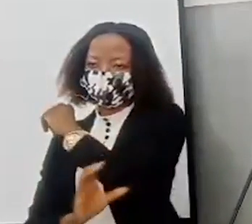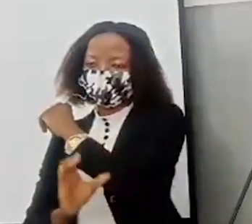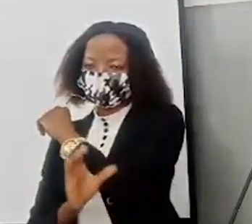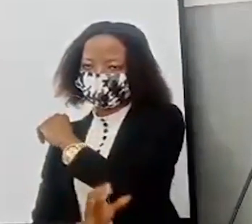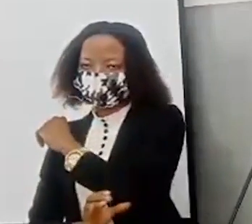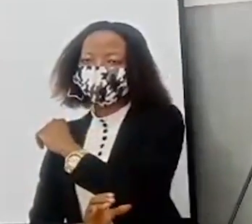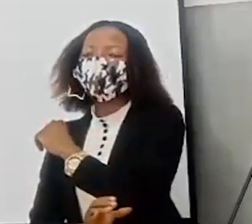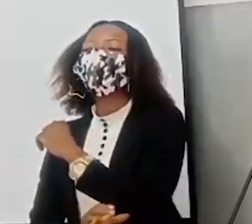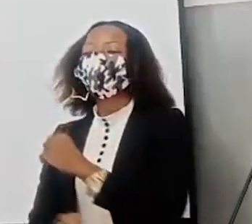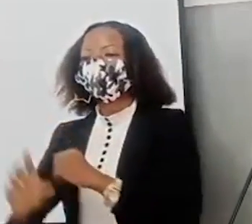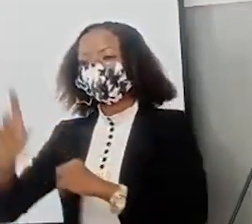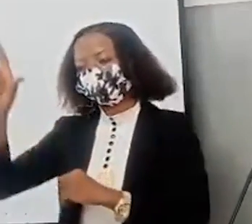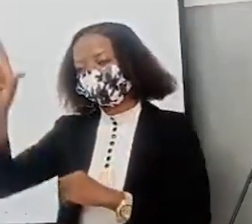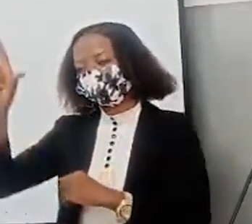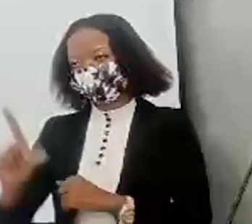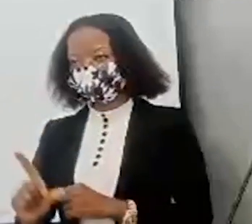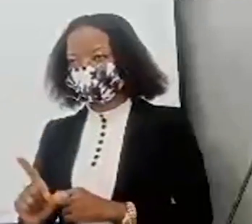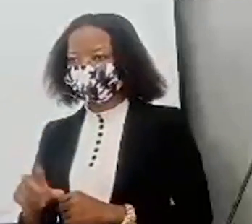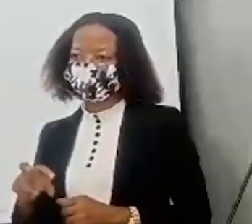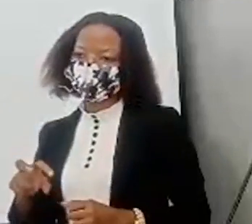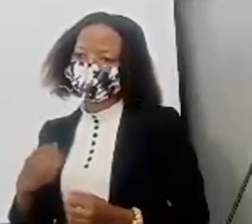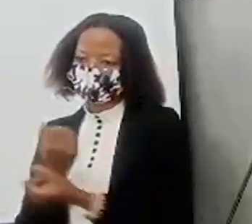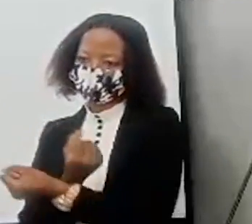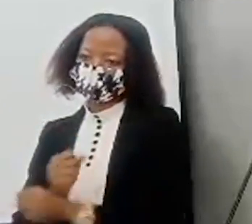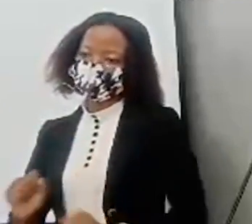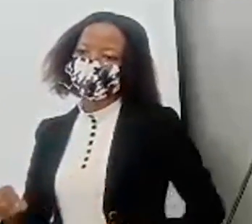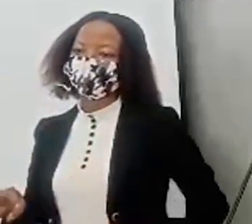deemed low risk to travel.